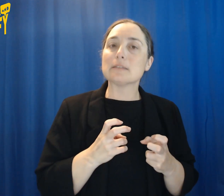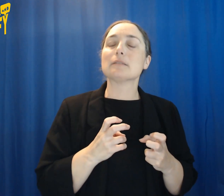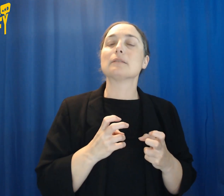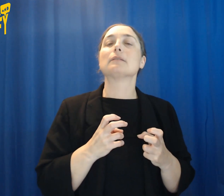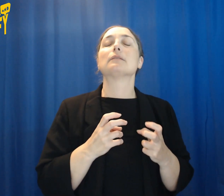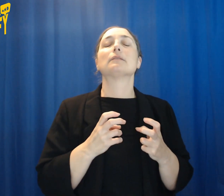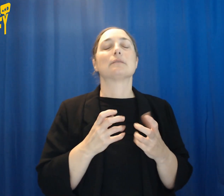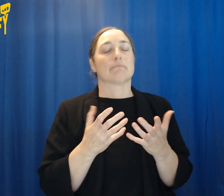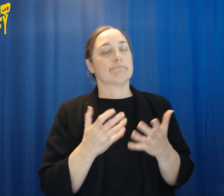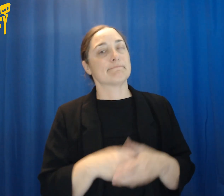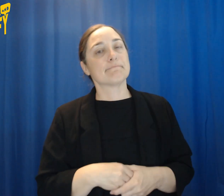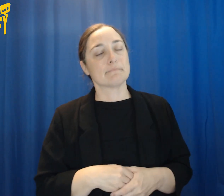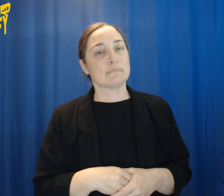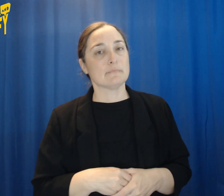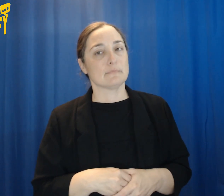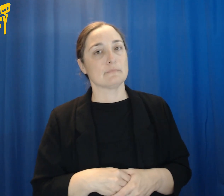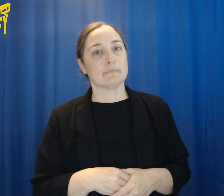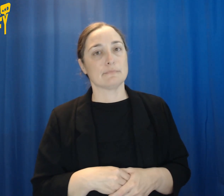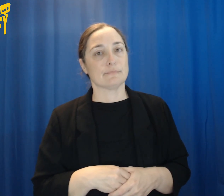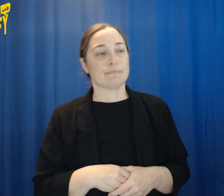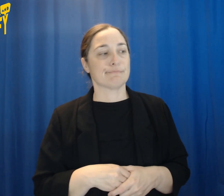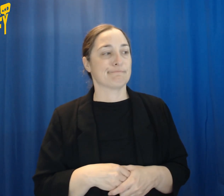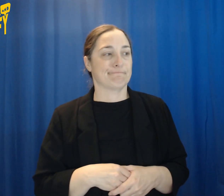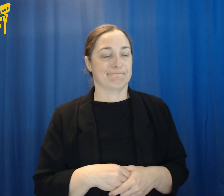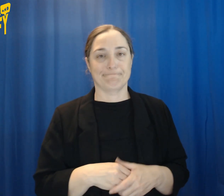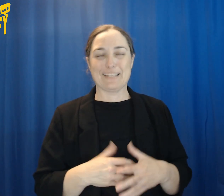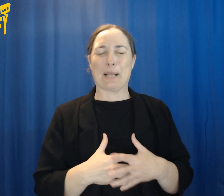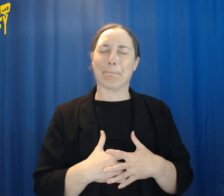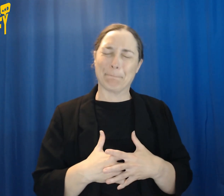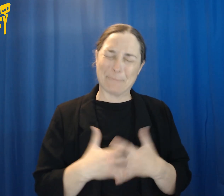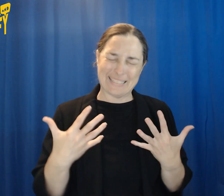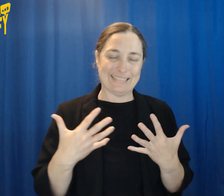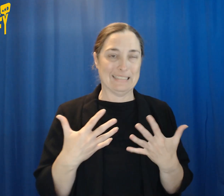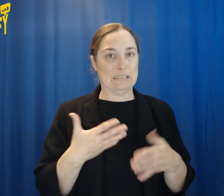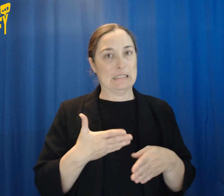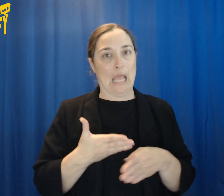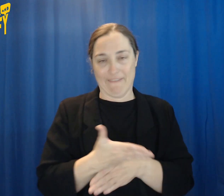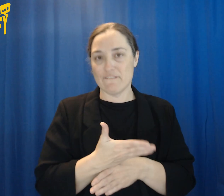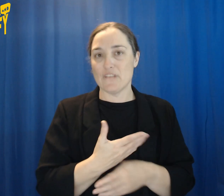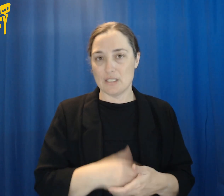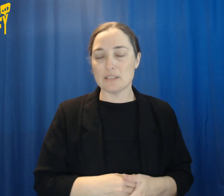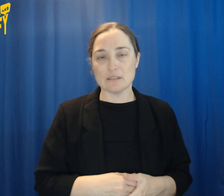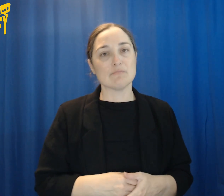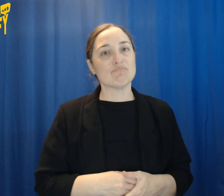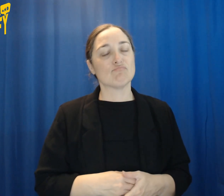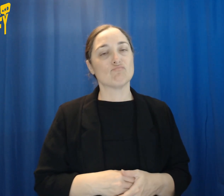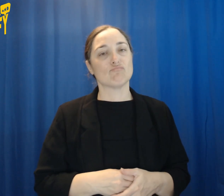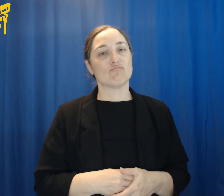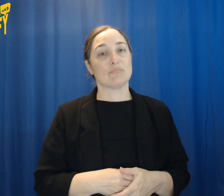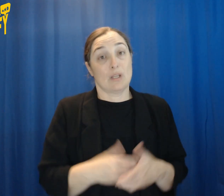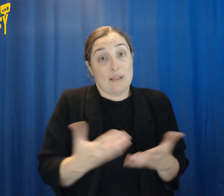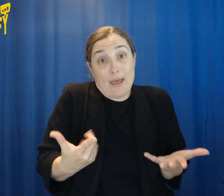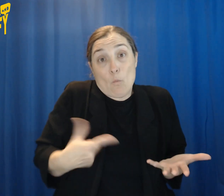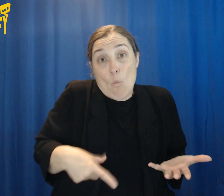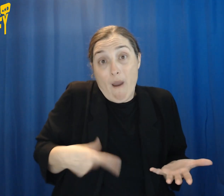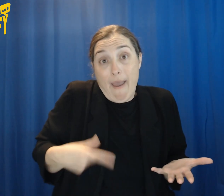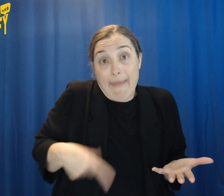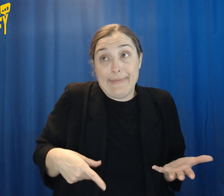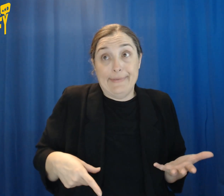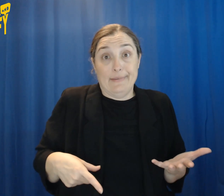it was a huge effort, an absolute huge effort, which is why now that the book is out, so